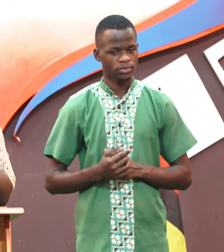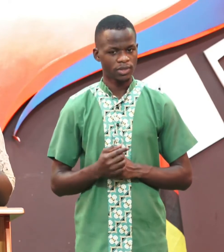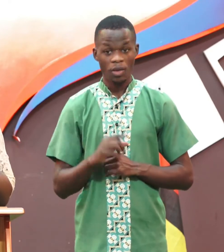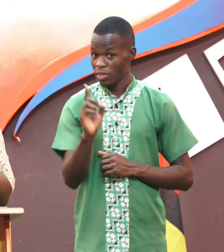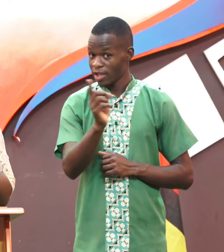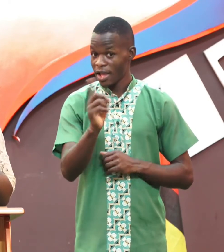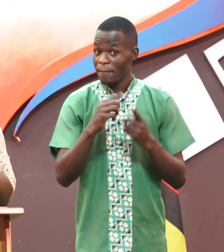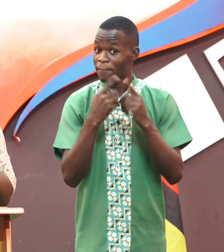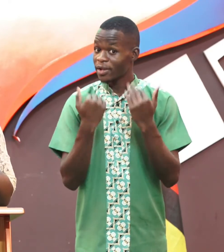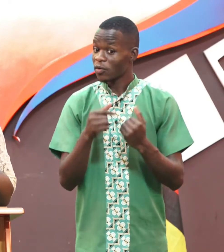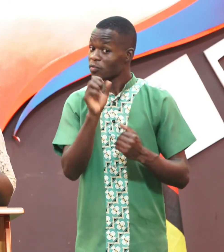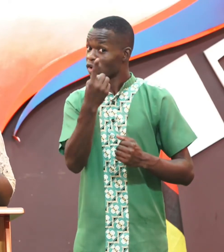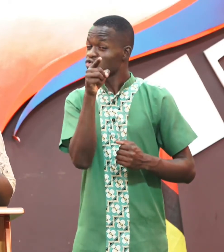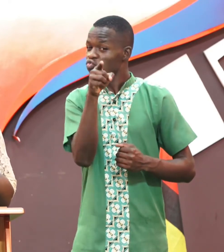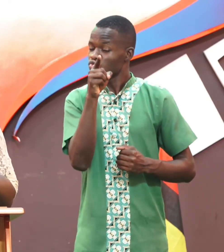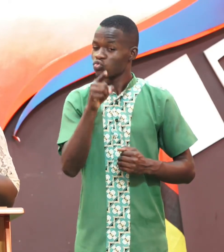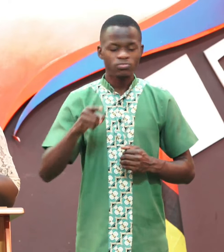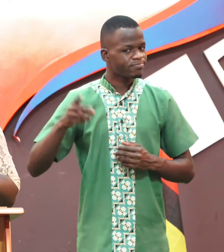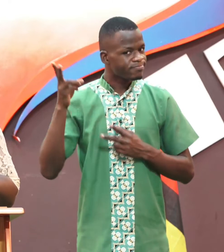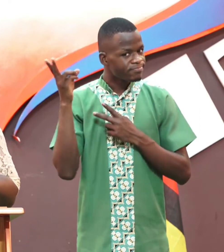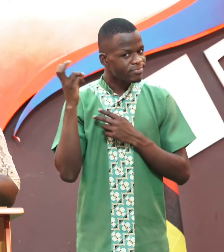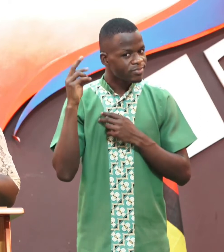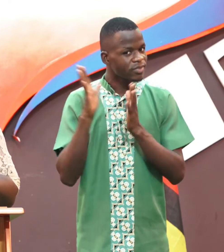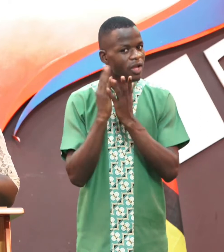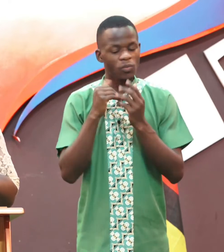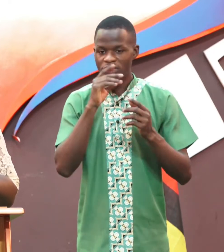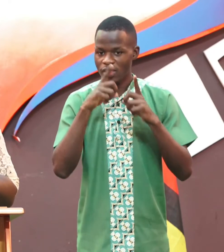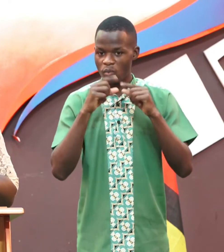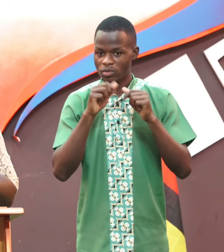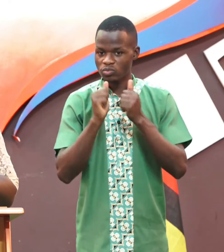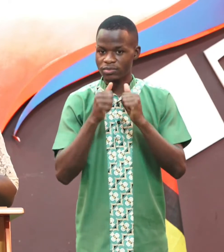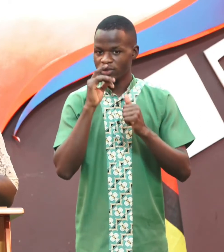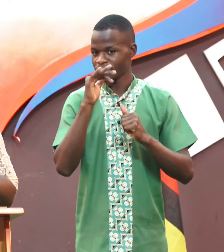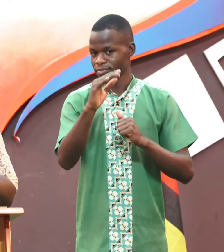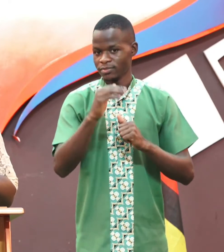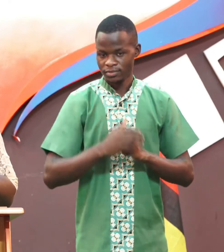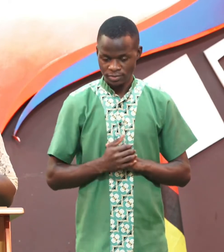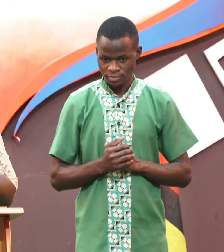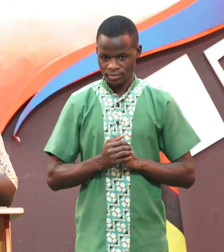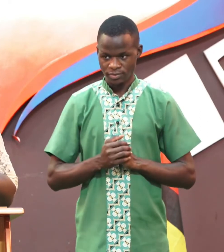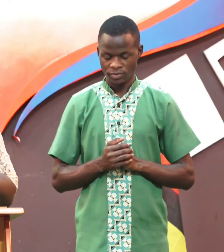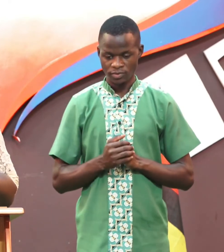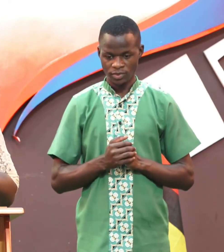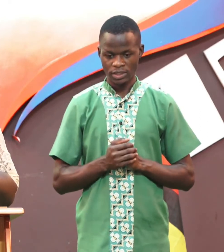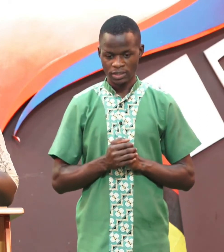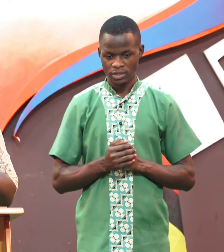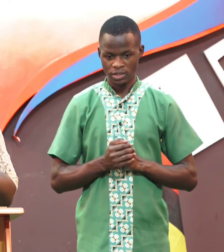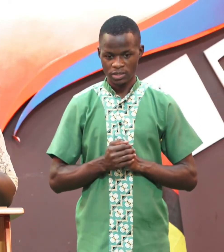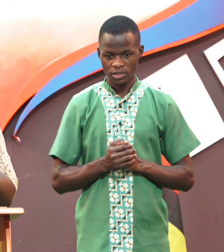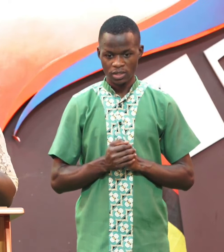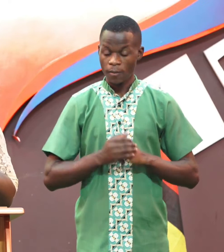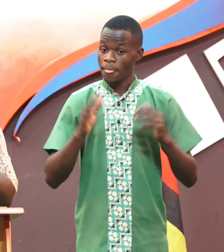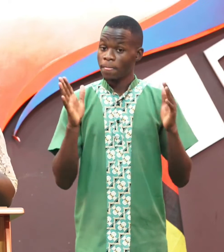So it's hard for someone to say, I didn't mean those words, I just said them out. It's you who has to first hearken